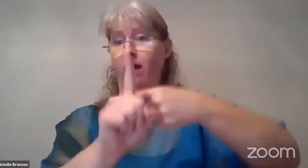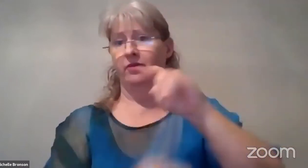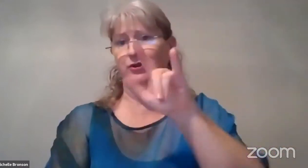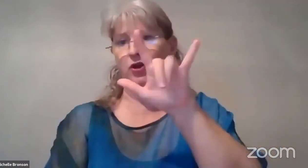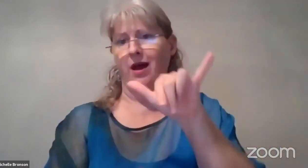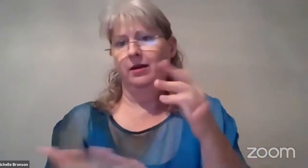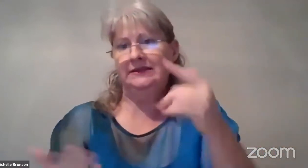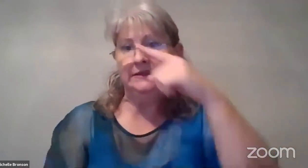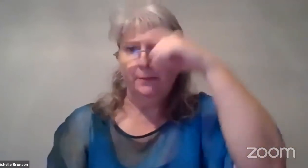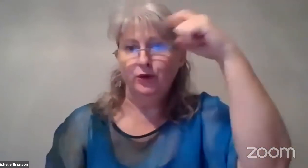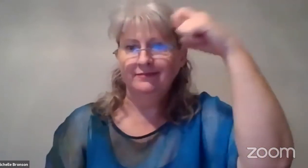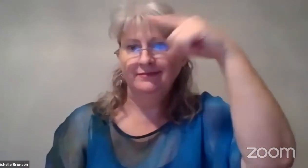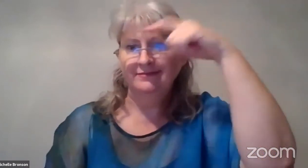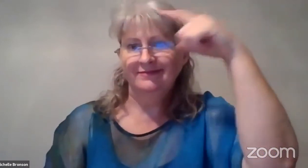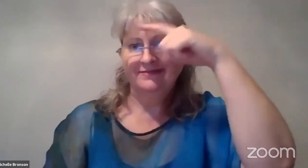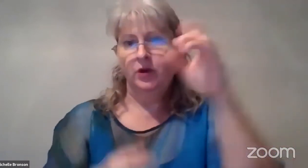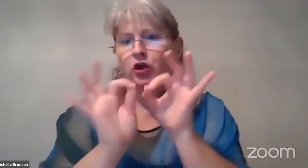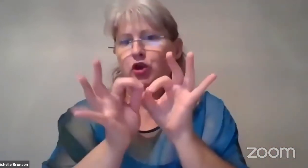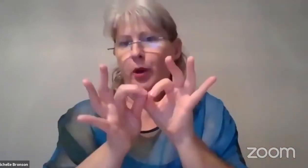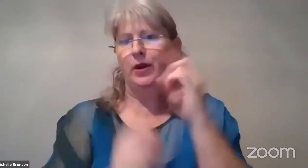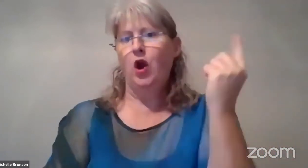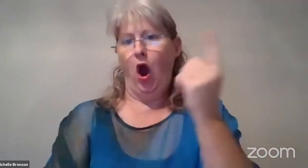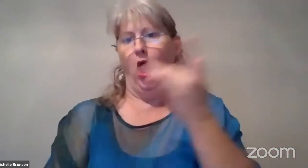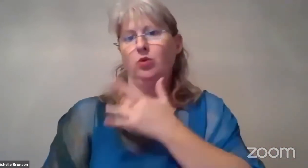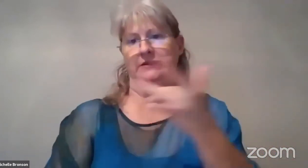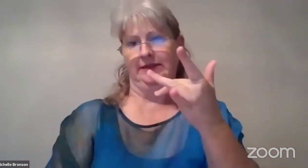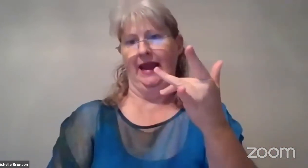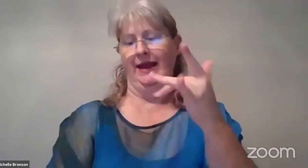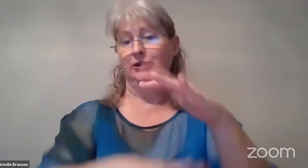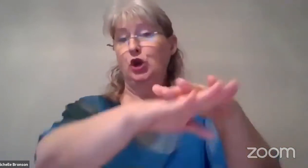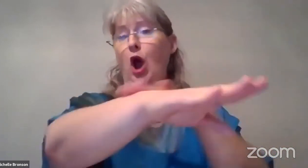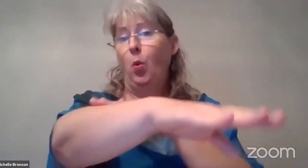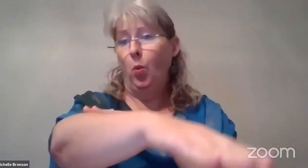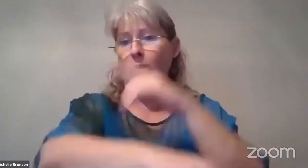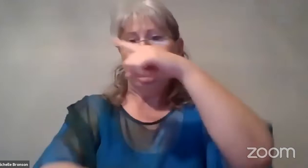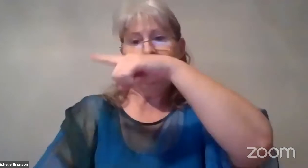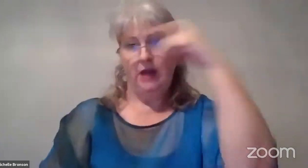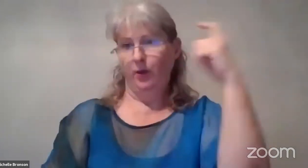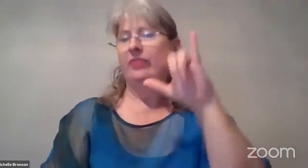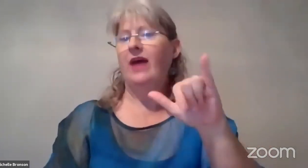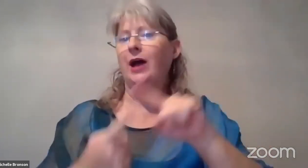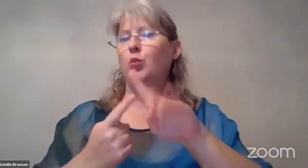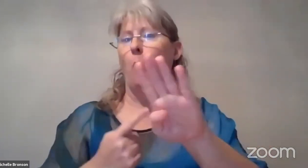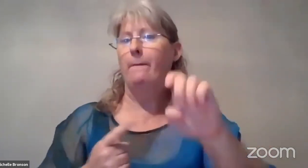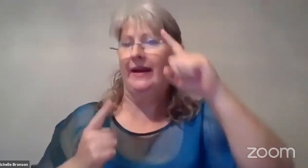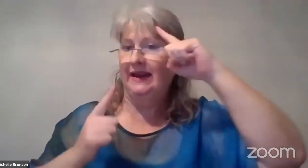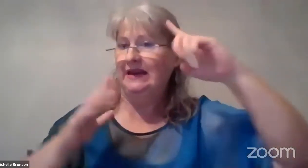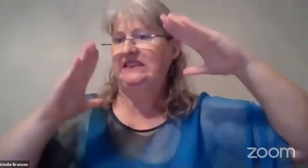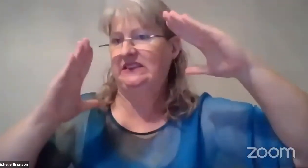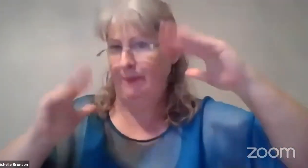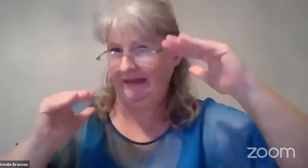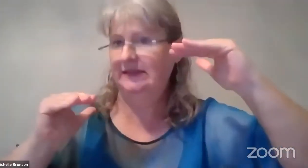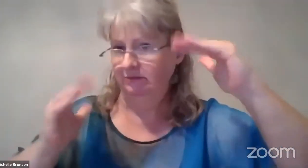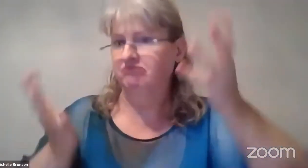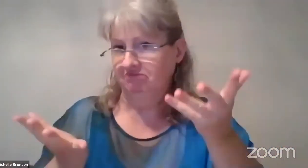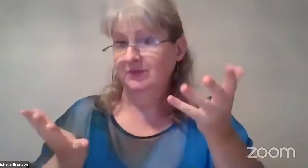What you see in the deficit is because we are in the first month of our fiscal year. Typically in the